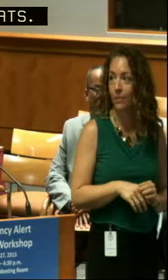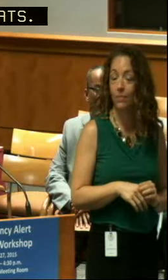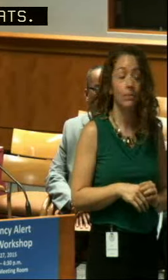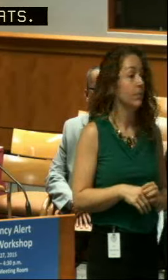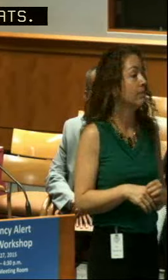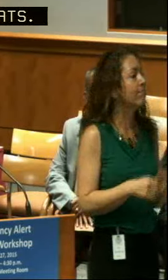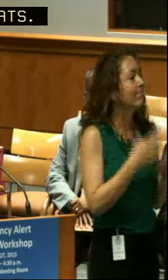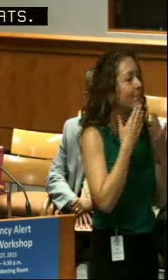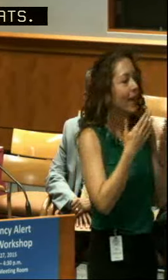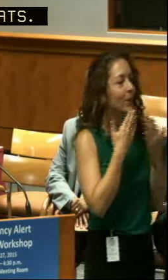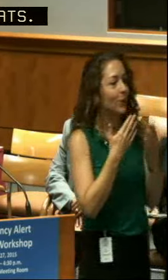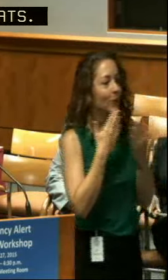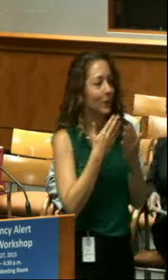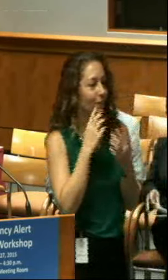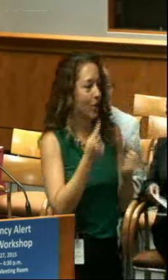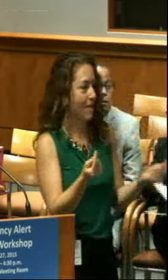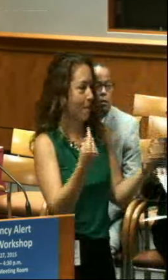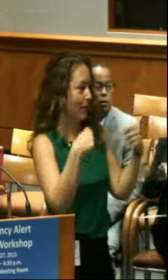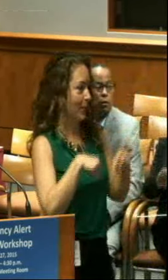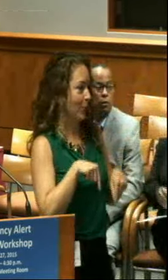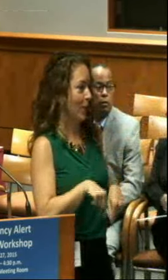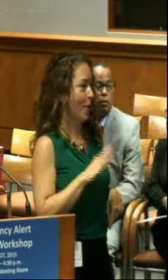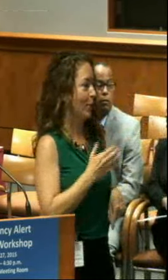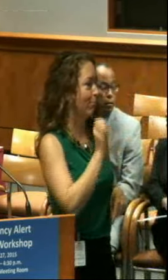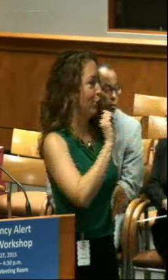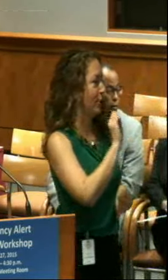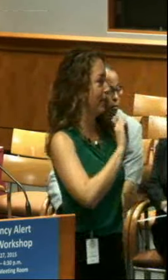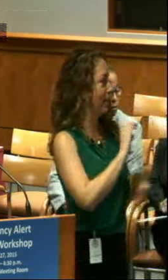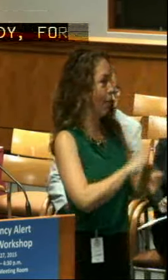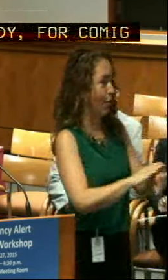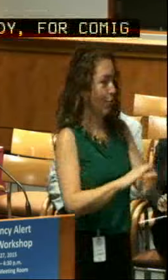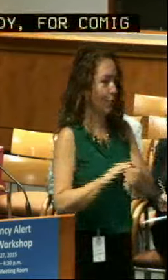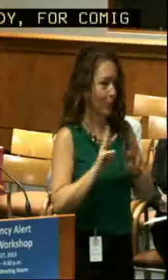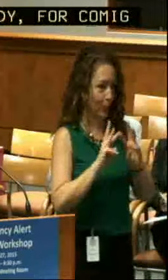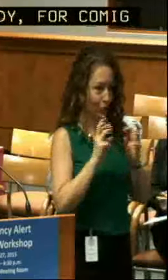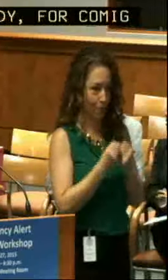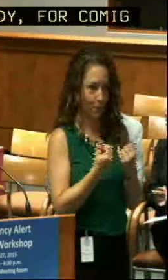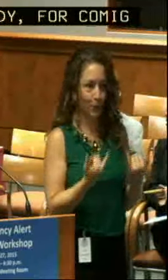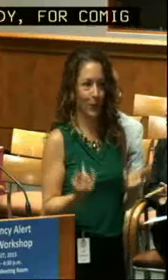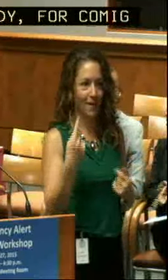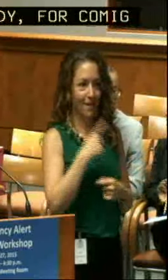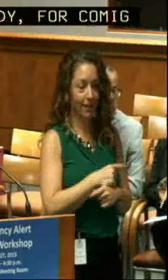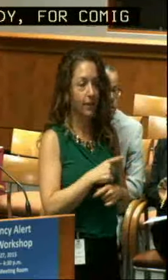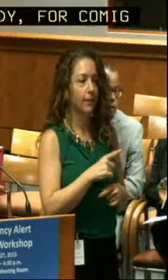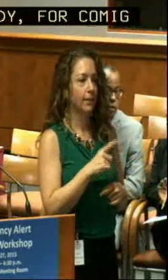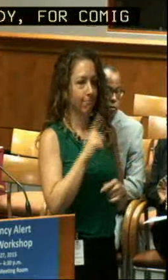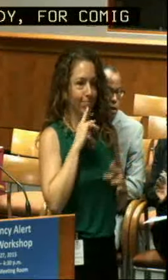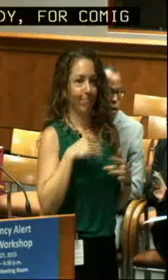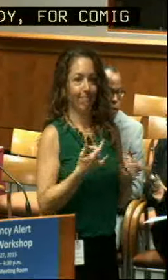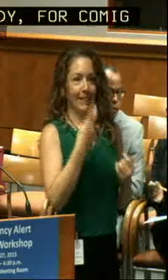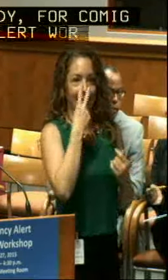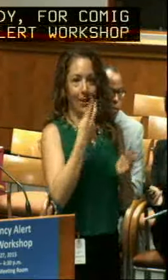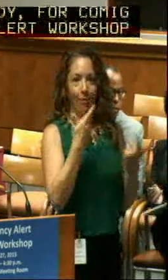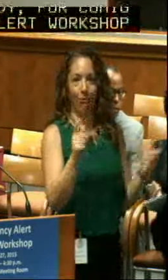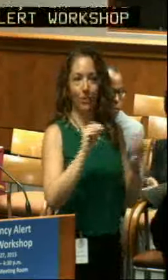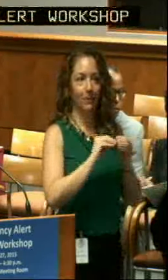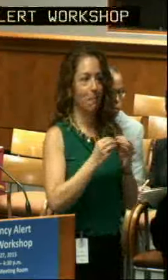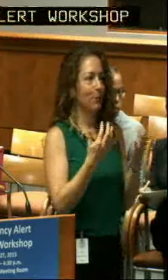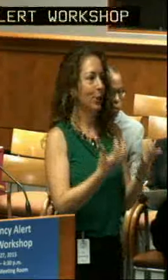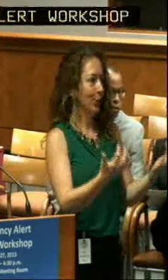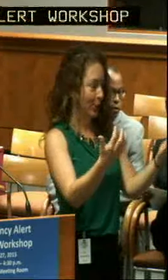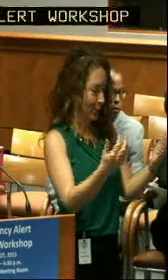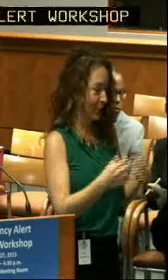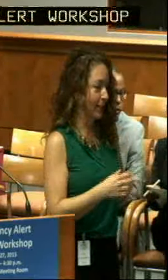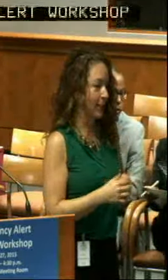thank you, everybody, for coming to this emergency alert workshop today. It's very exciting to see such a crowd, and for